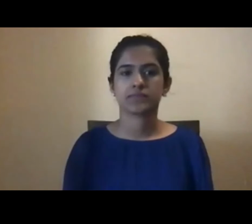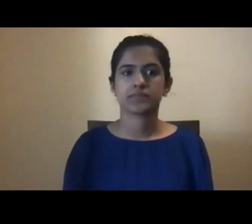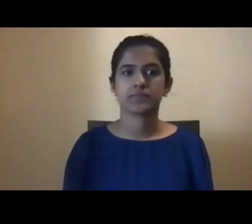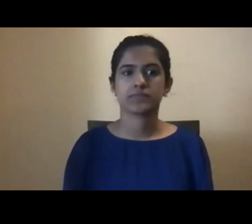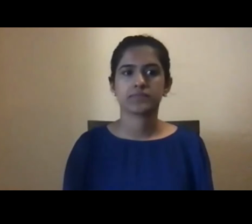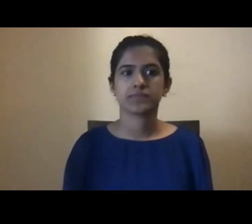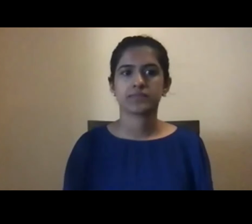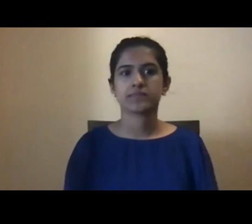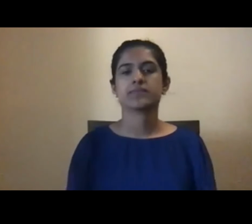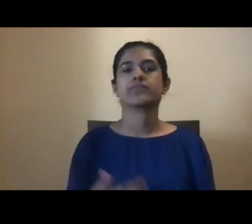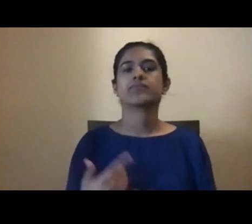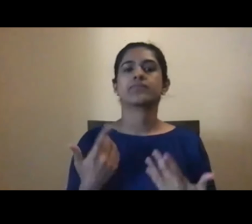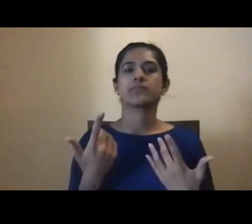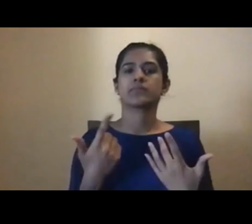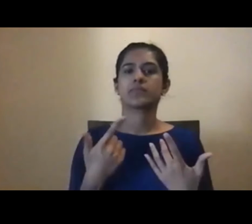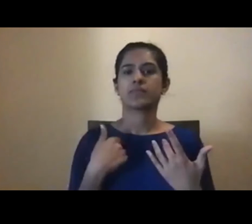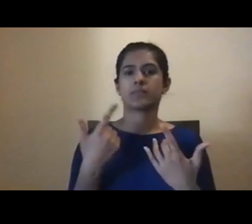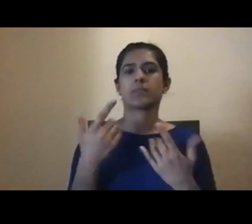next slide.